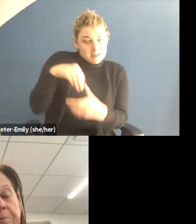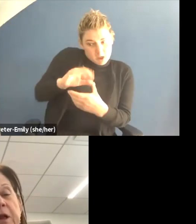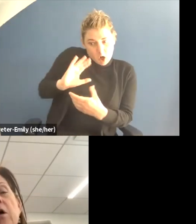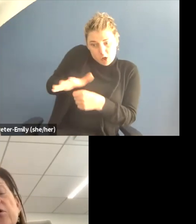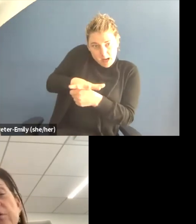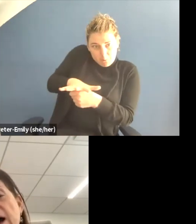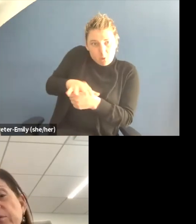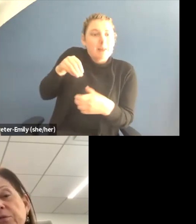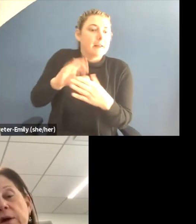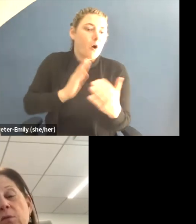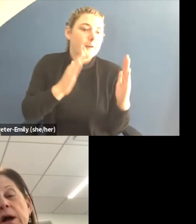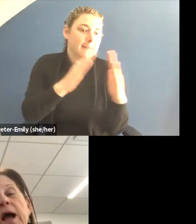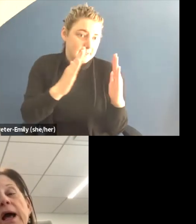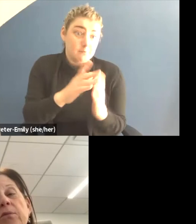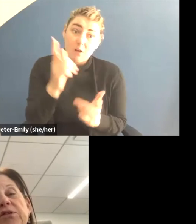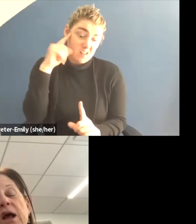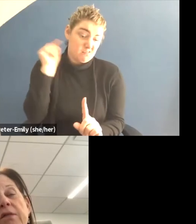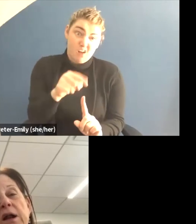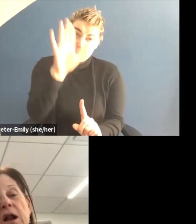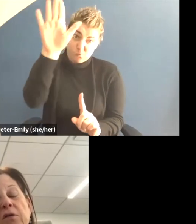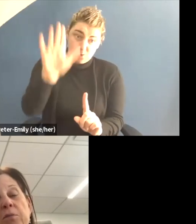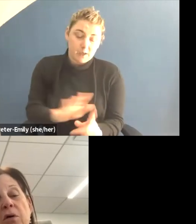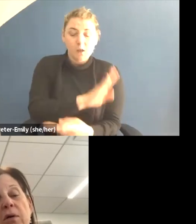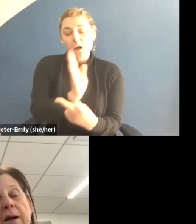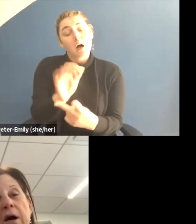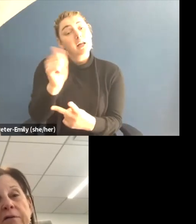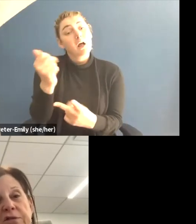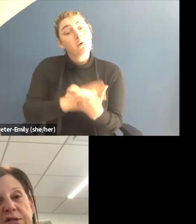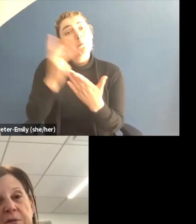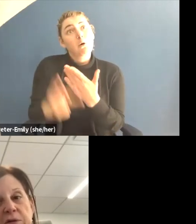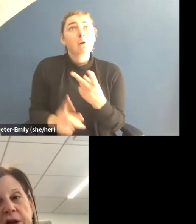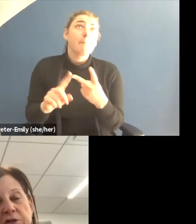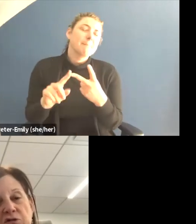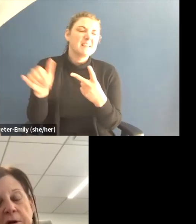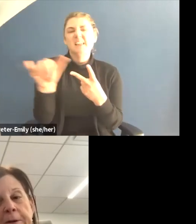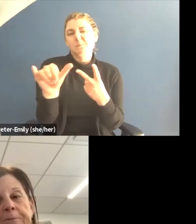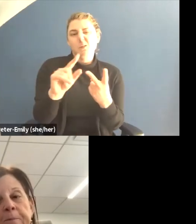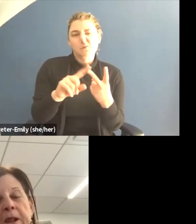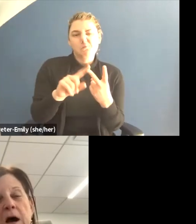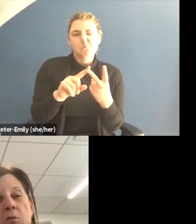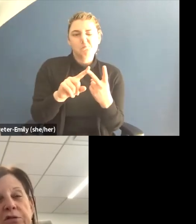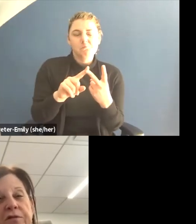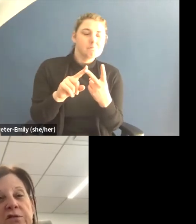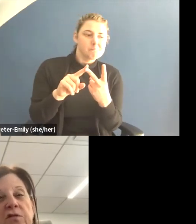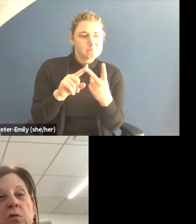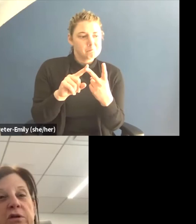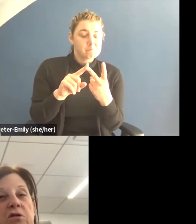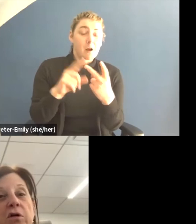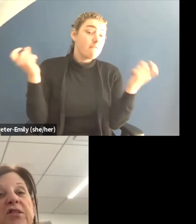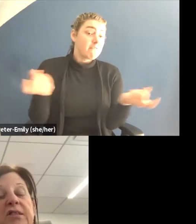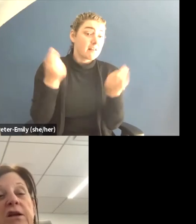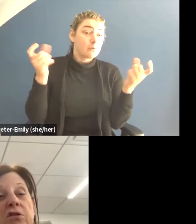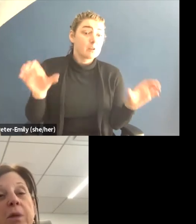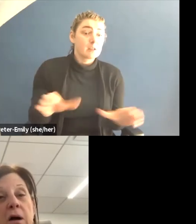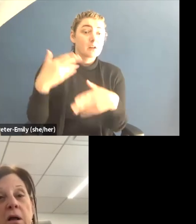city. So that was a great one. And I would say that another program of a similar nature was a festival we did